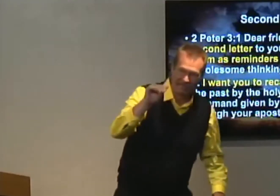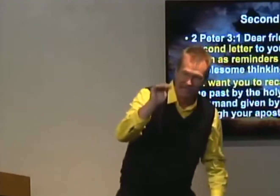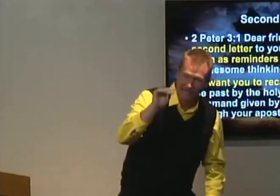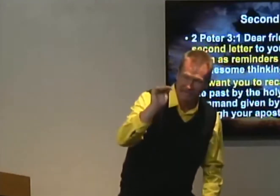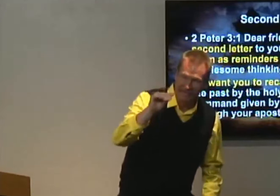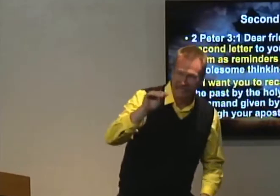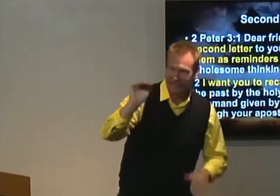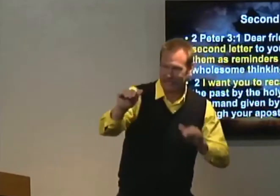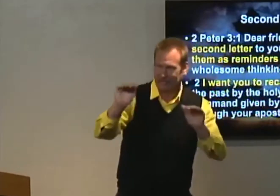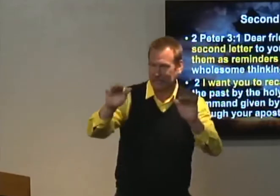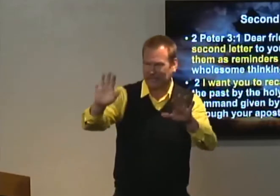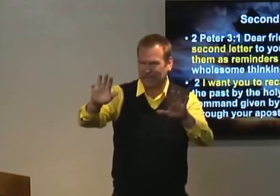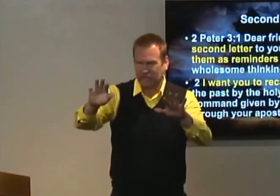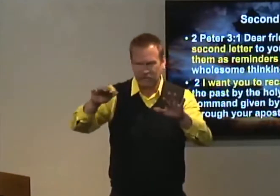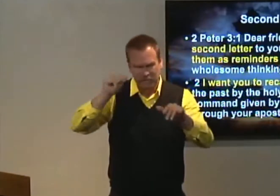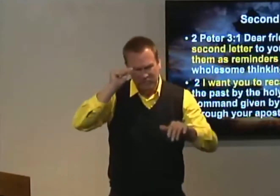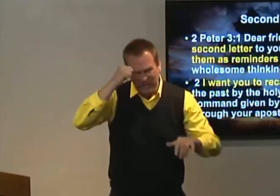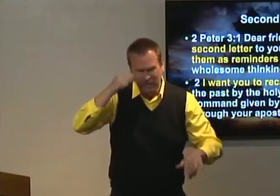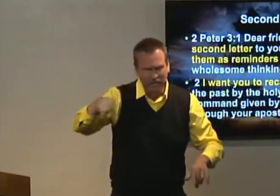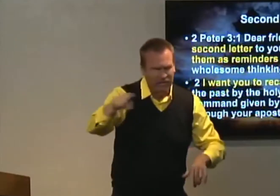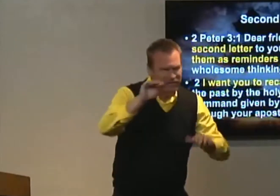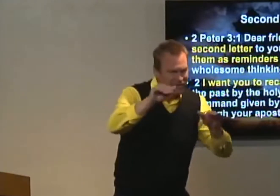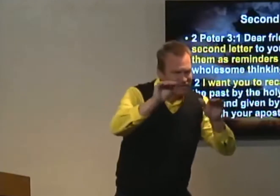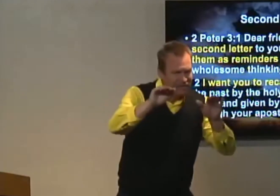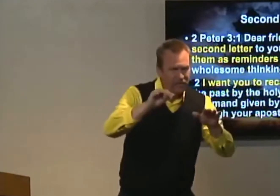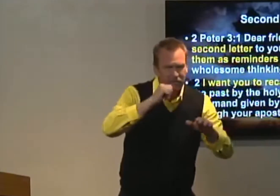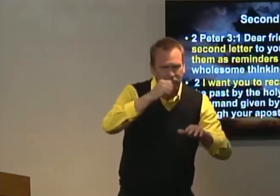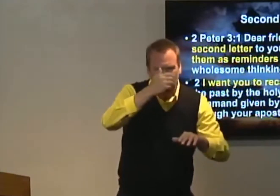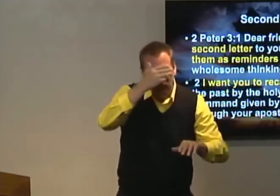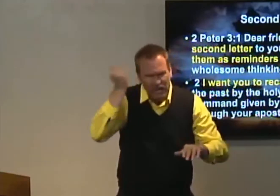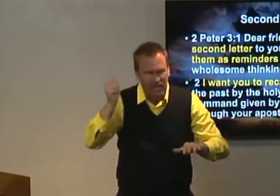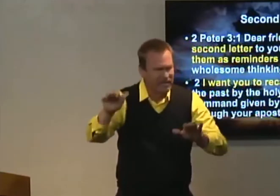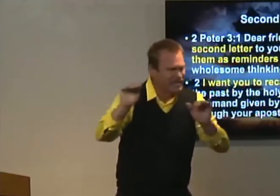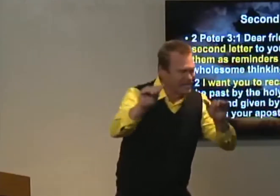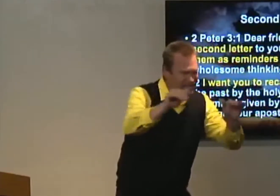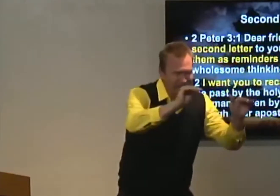the Lord is, Jesus is saying, come on, pay attention, remember.